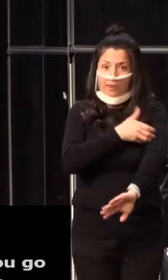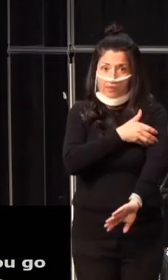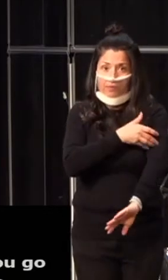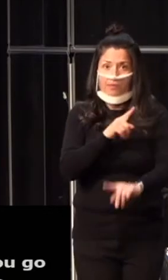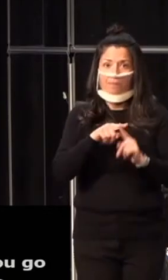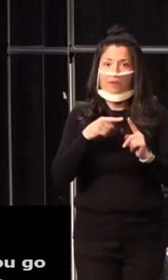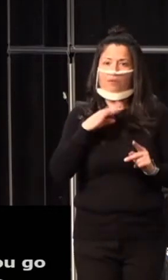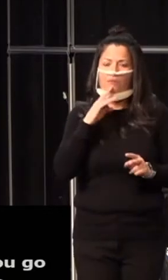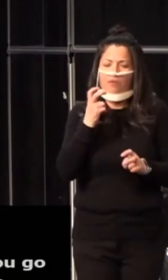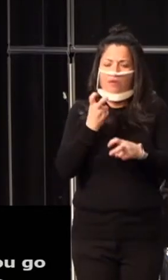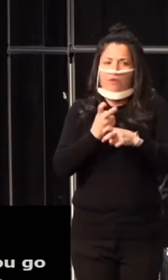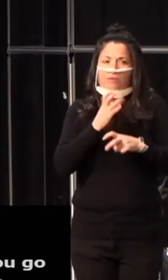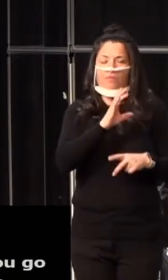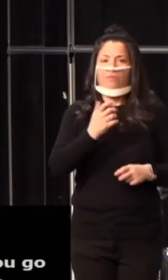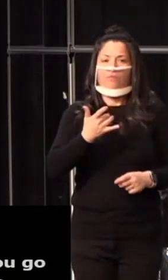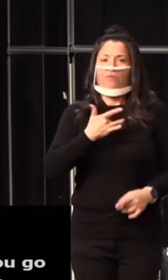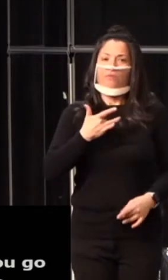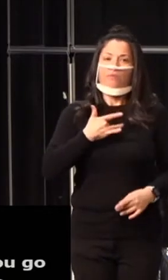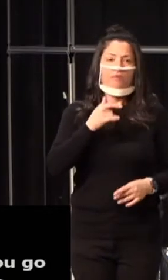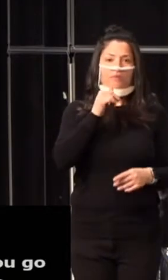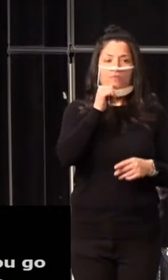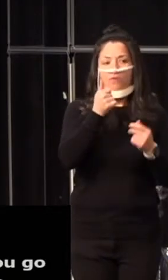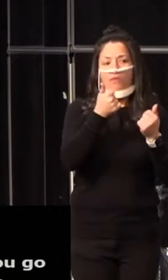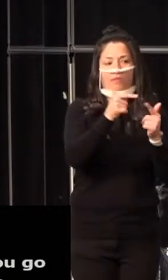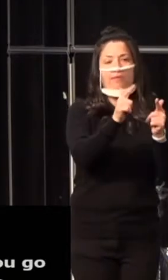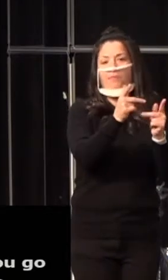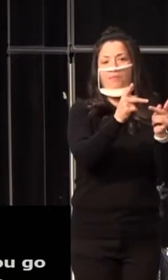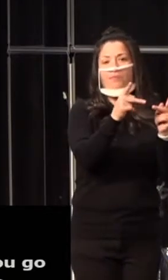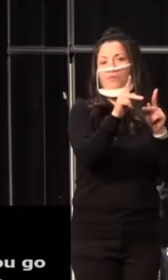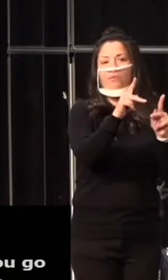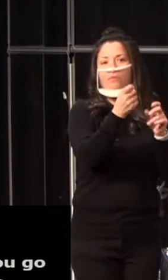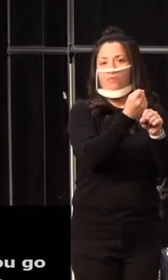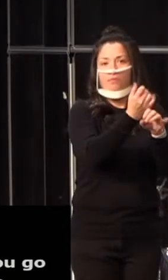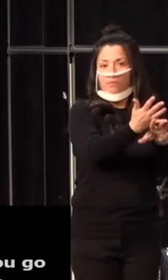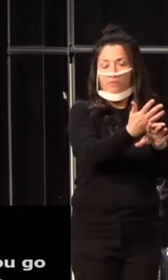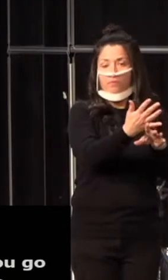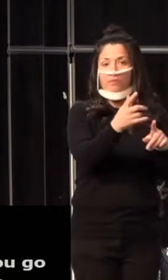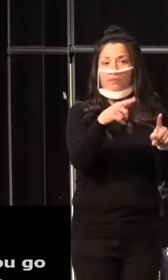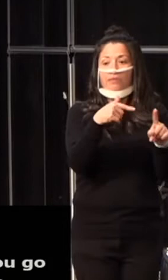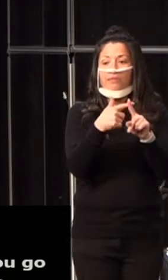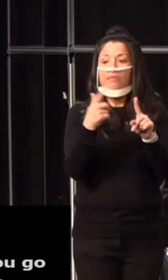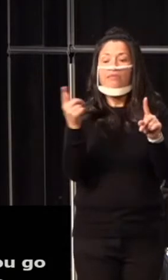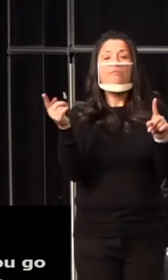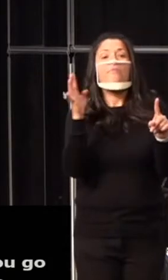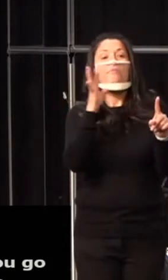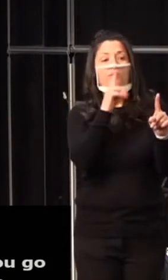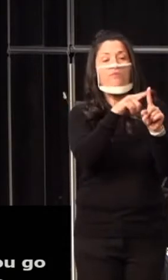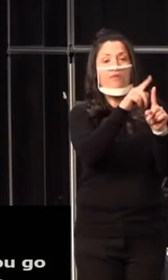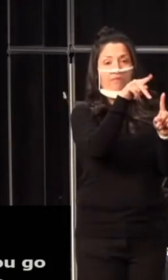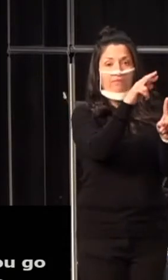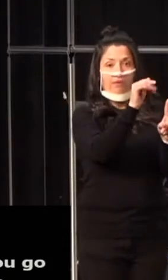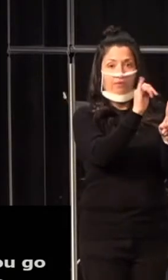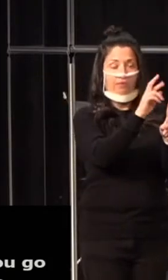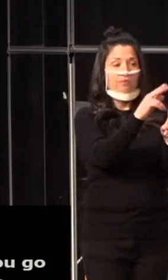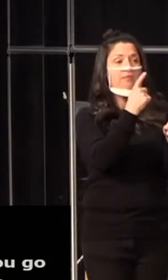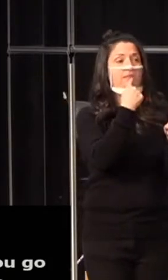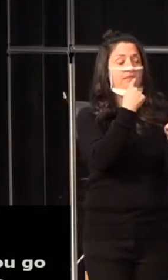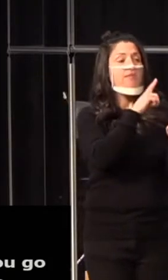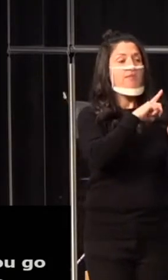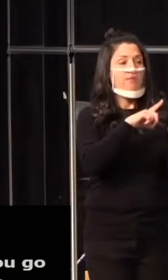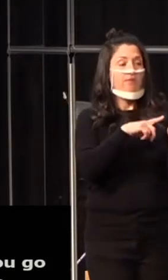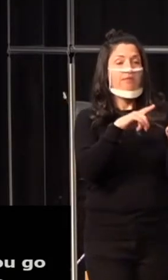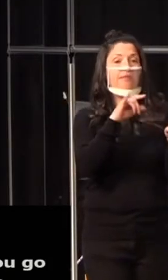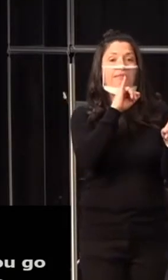heart, so he will not let the people go. Then you shall say to Pharaoh, 'Thus says the Lord, Israel is my son, my